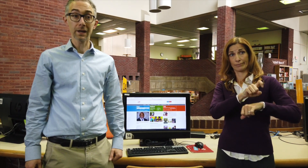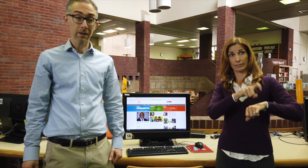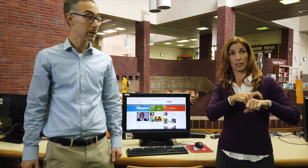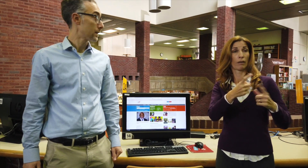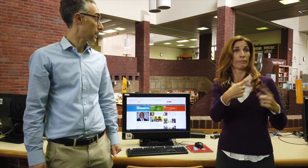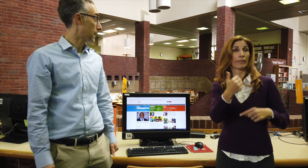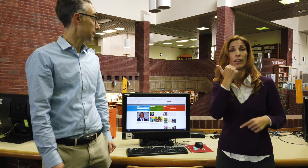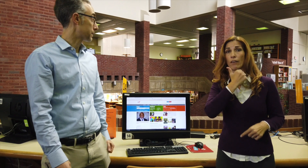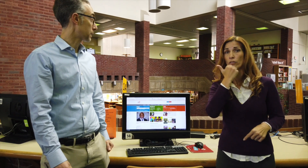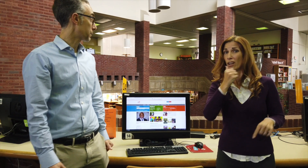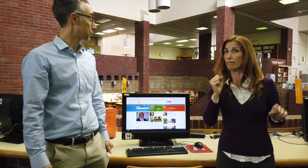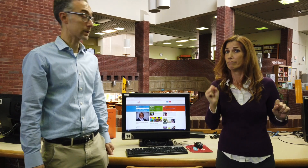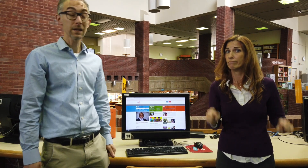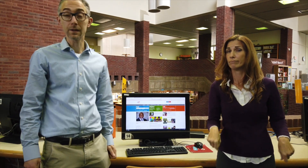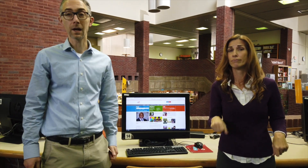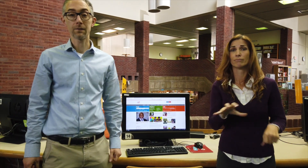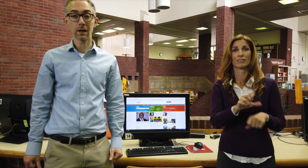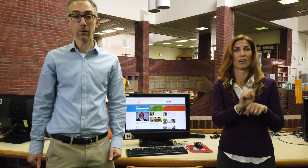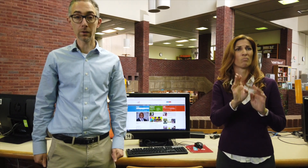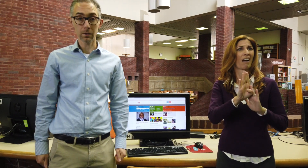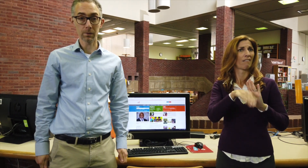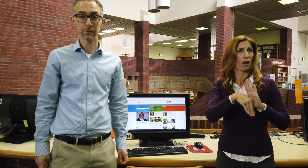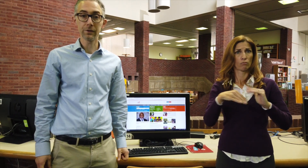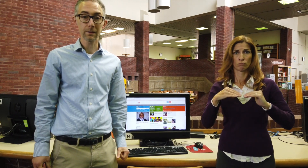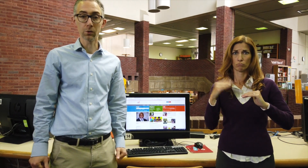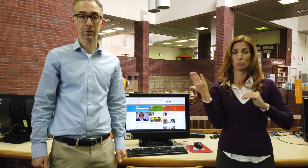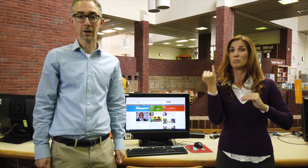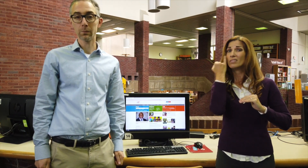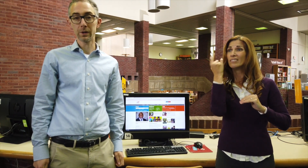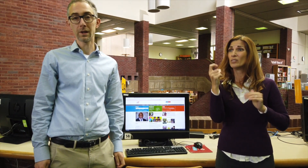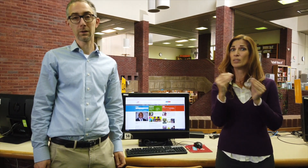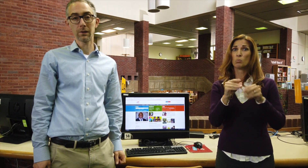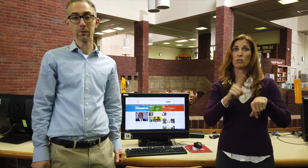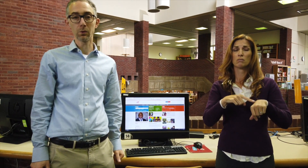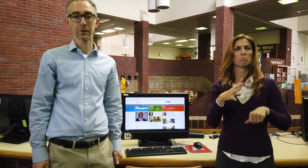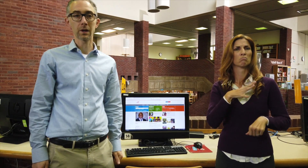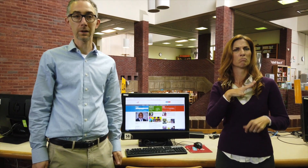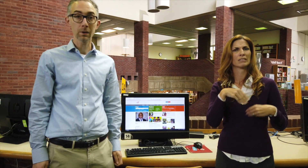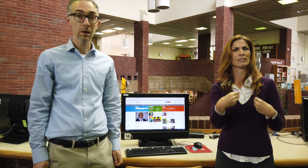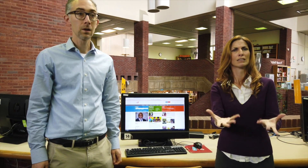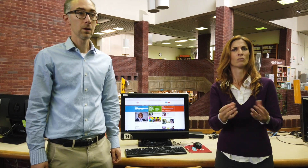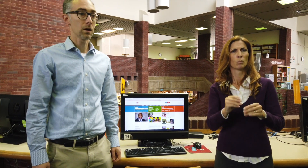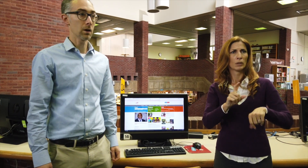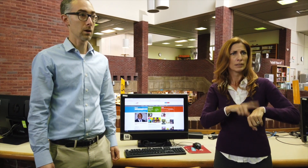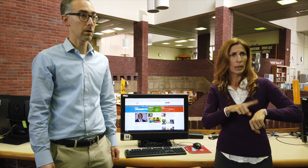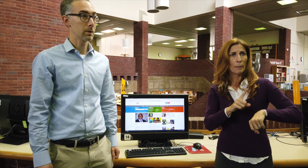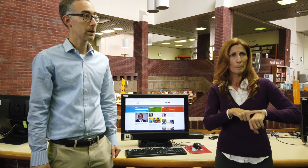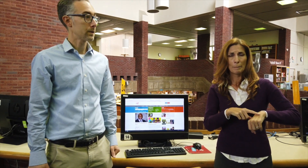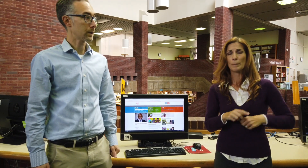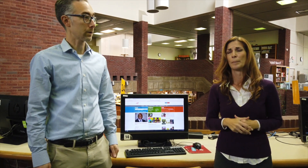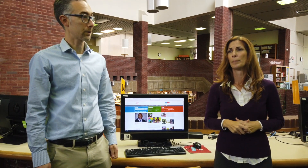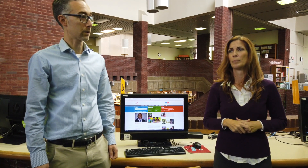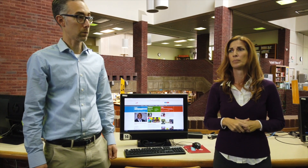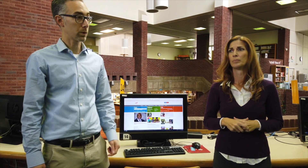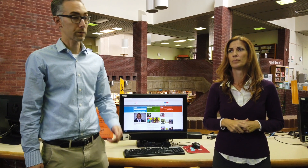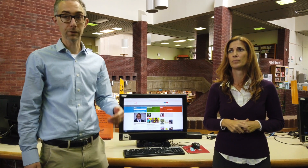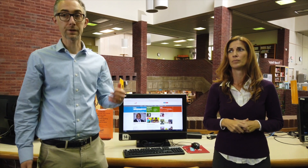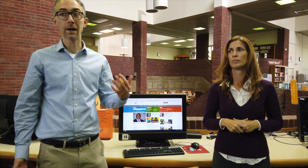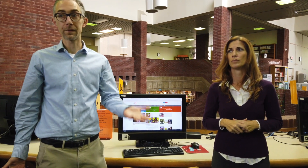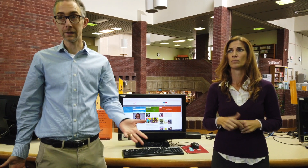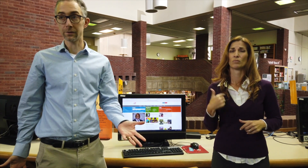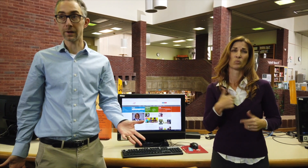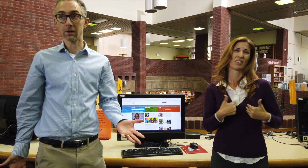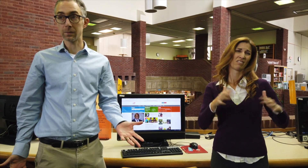every day and sign up for at least a half hour, but if you need more time, we can give you more time. There is